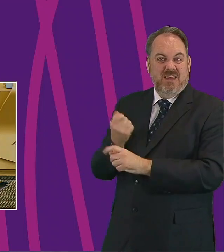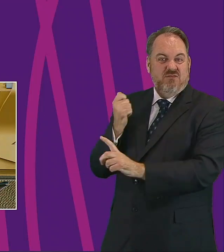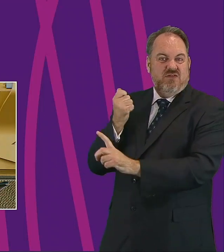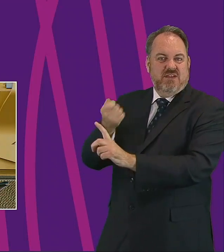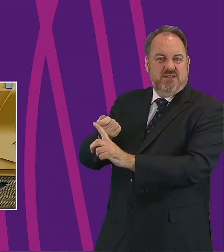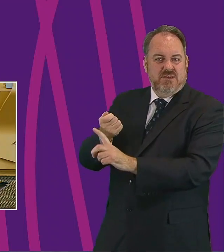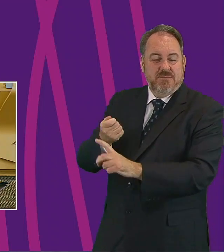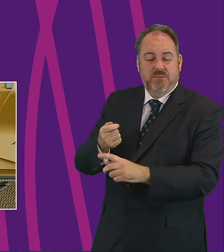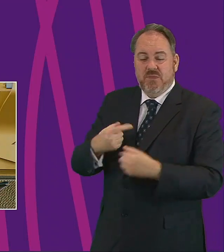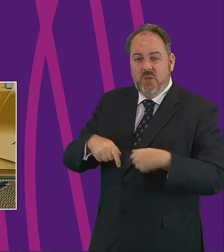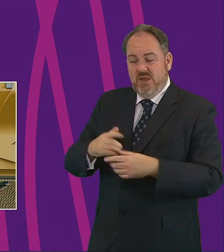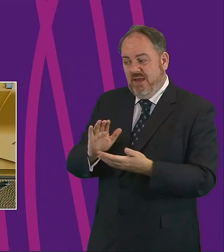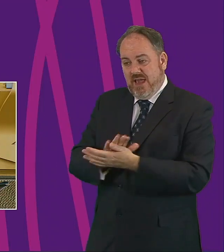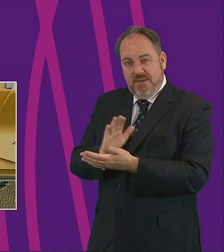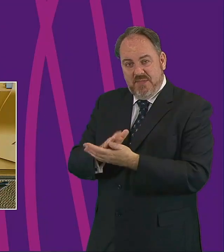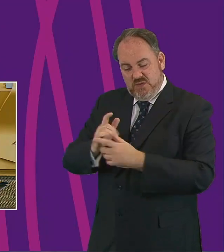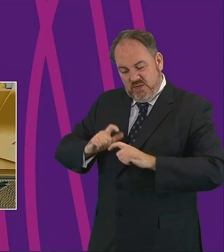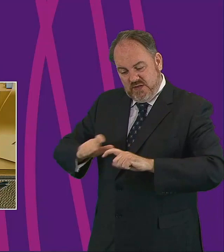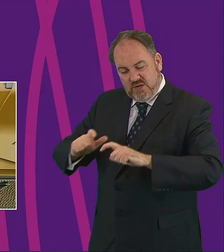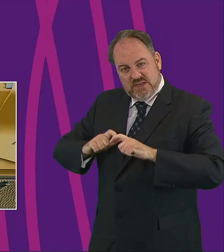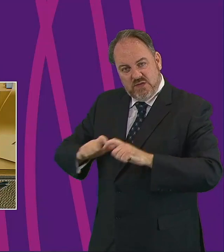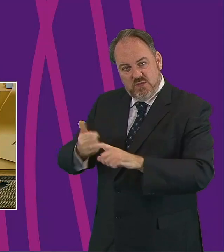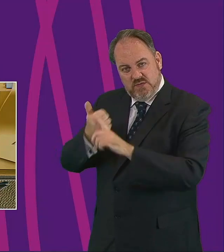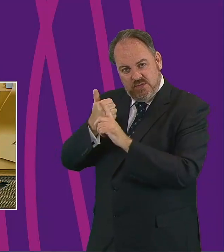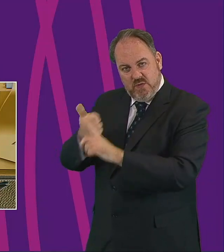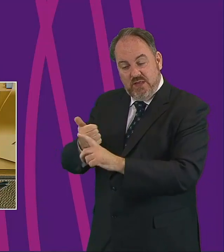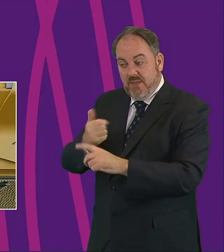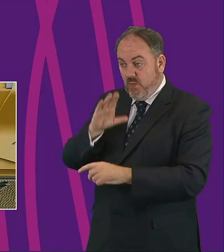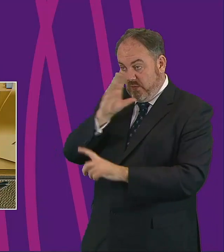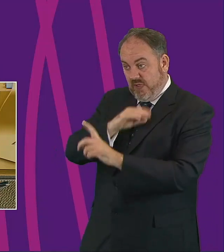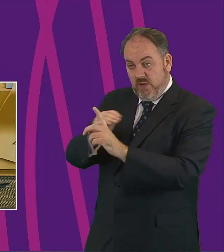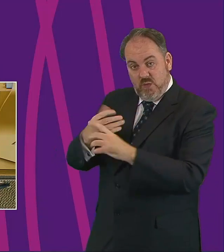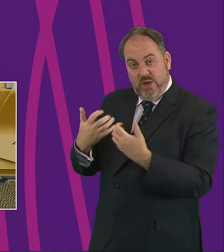to continue to update the member on